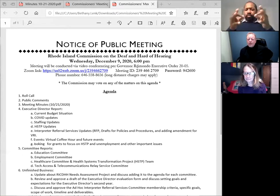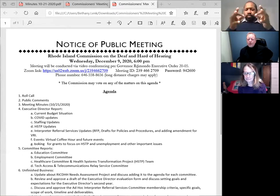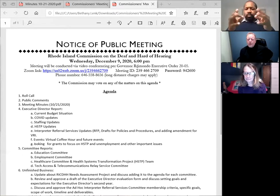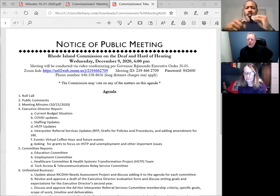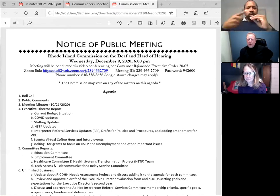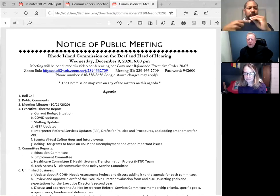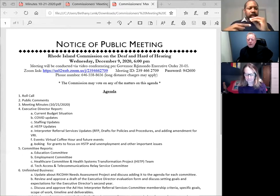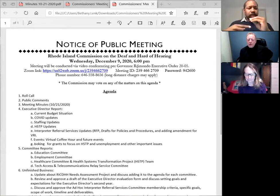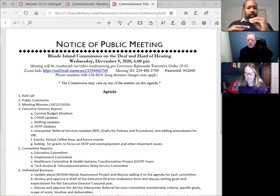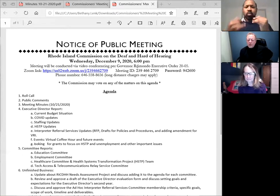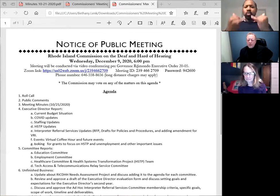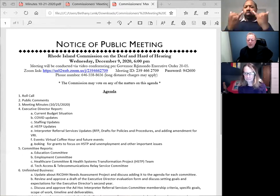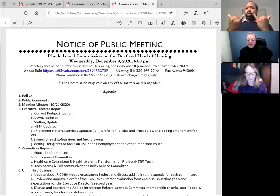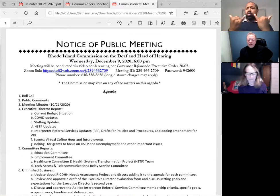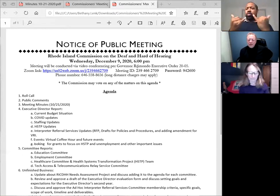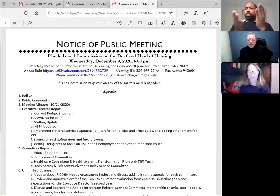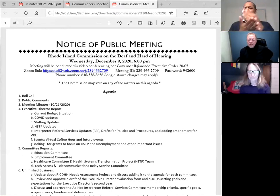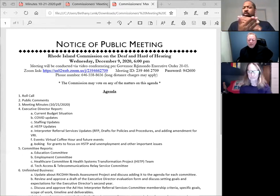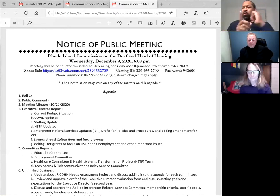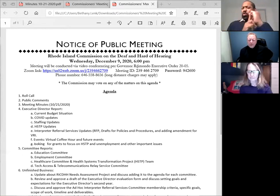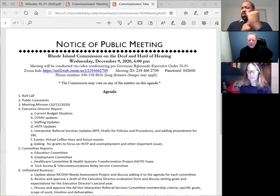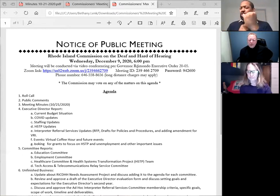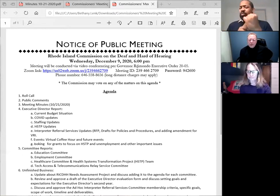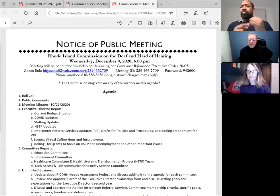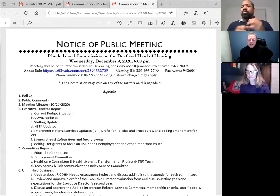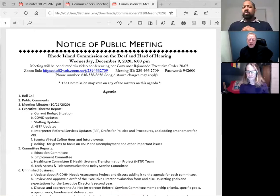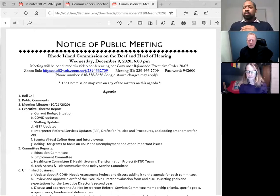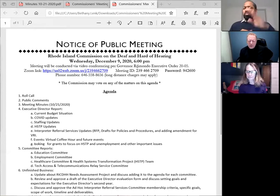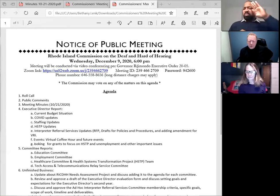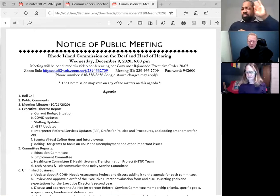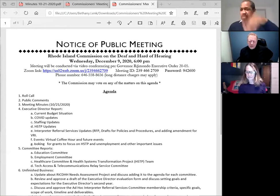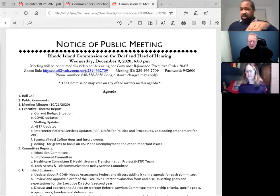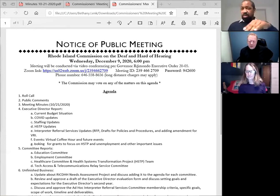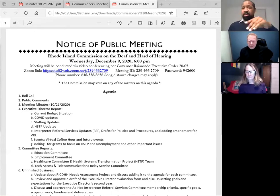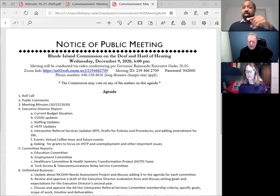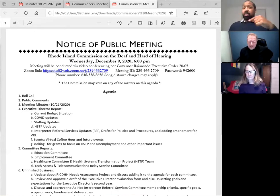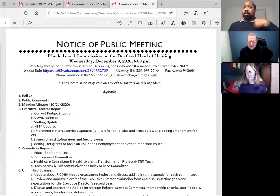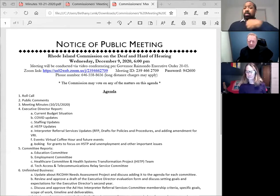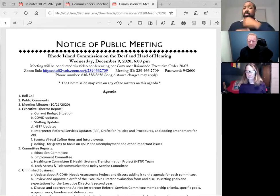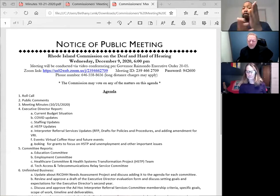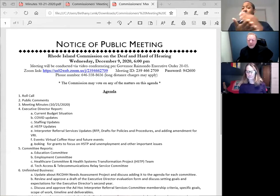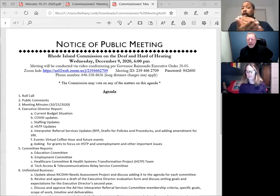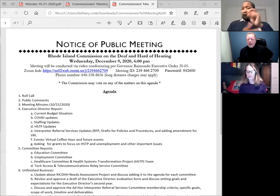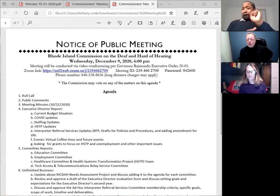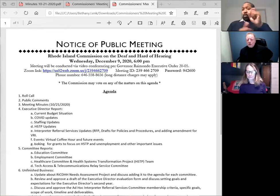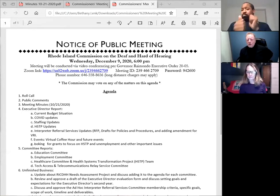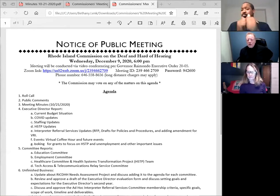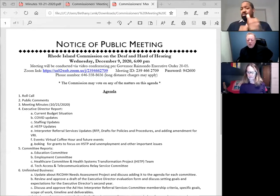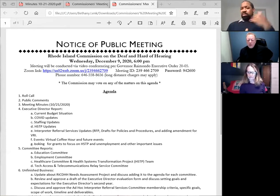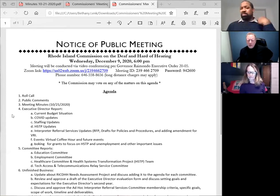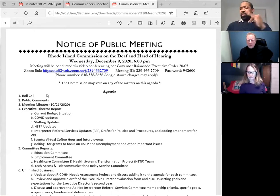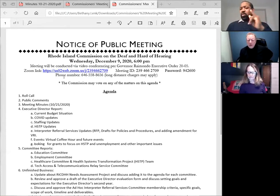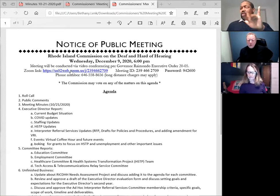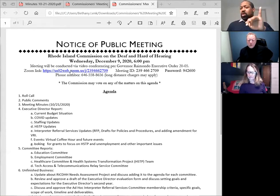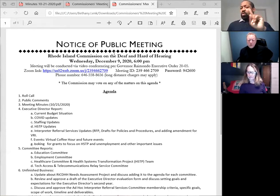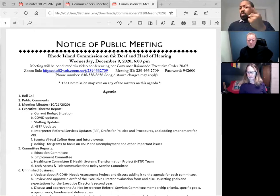And first of all, what I would like to do is explain is the budget situation that we're now facing. Now, as you all know, the